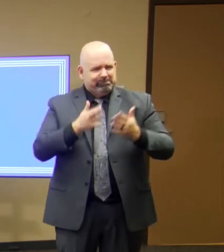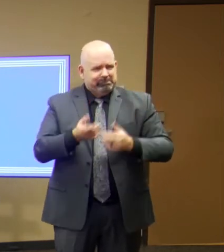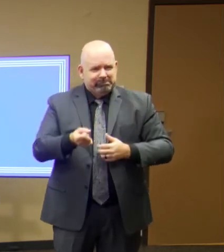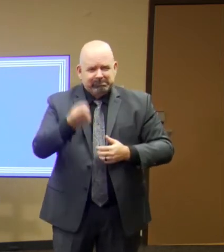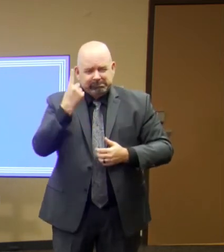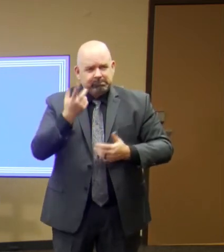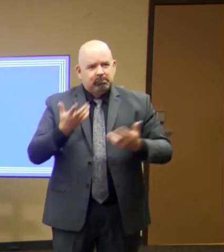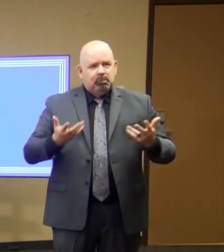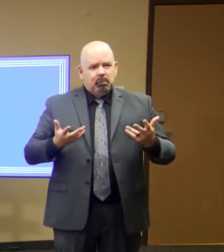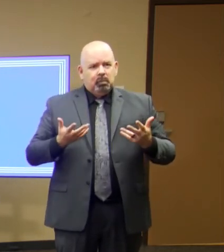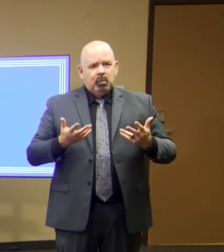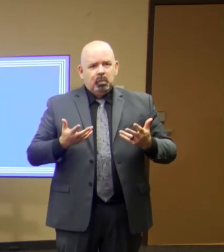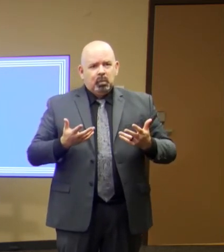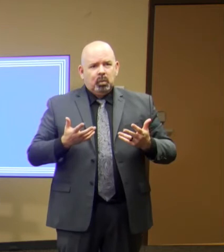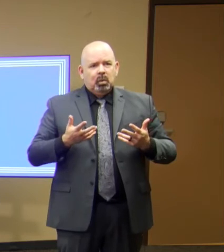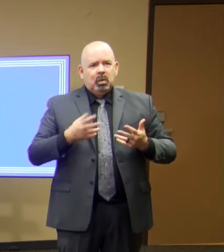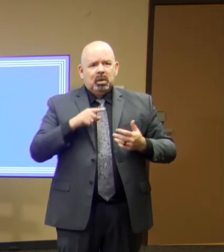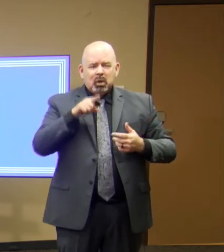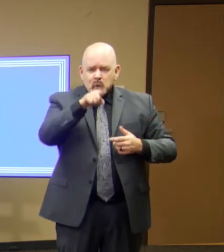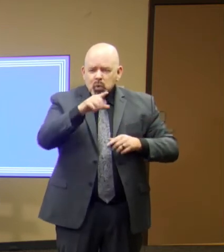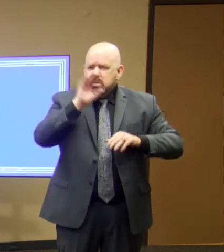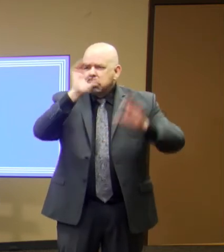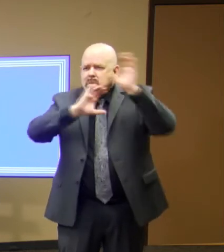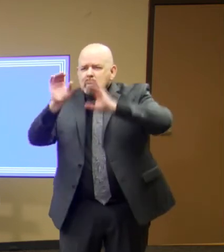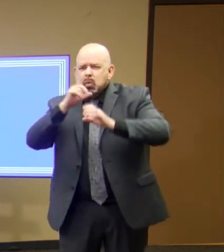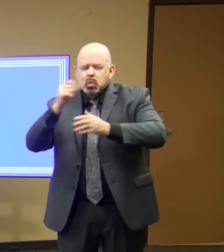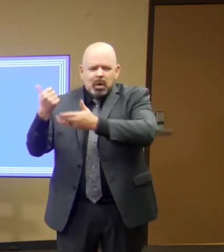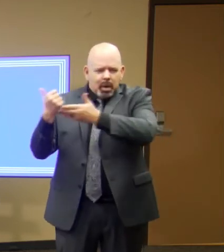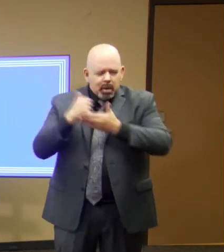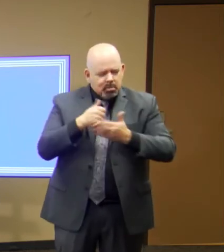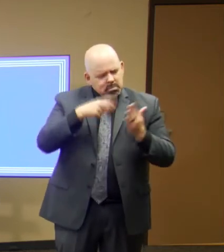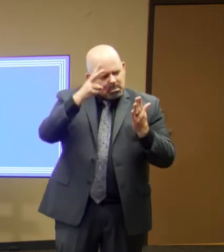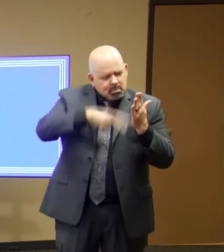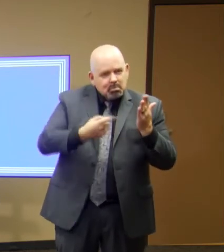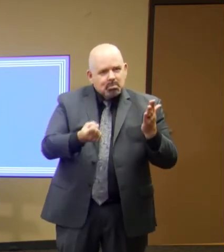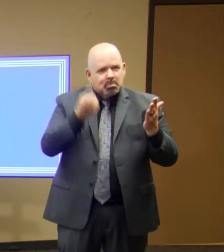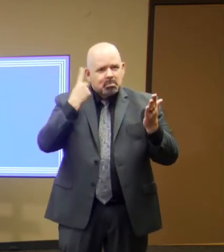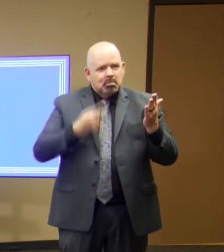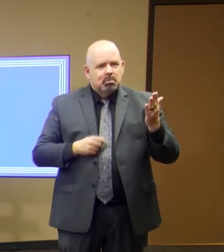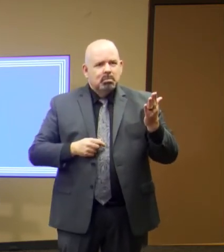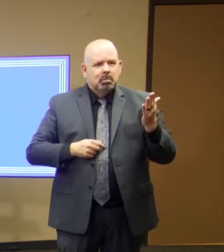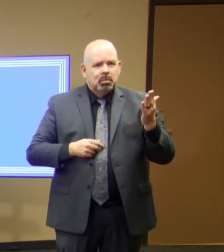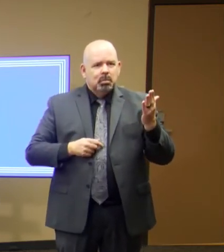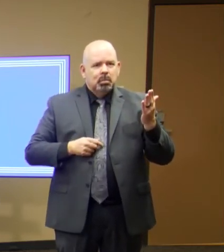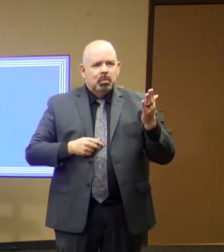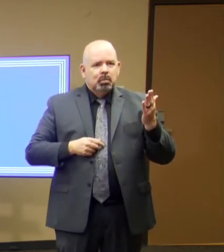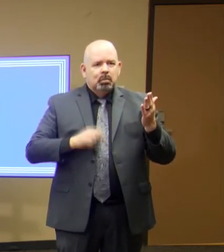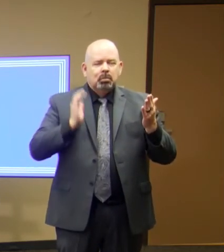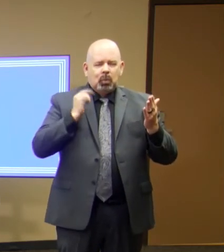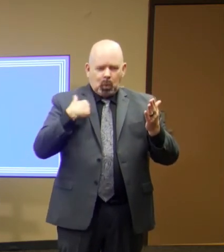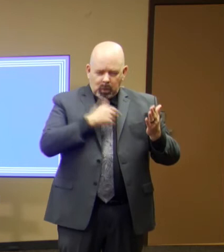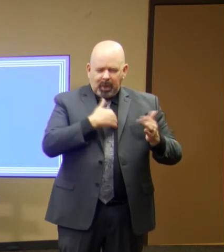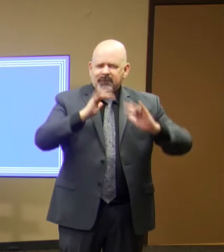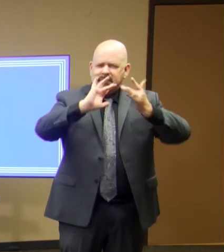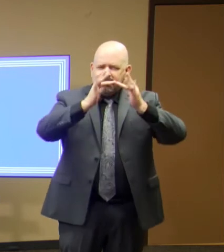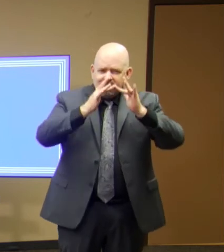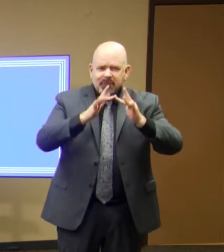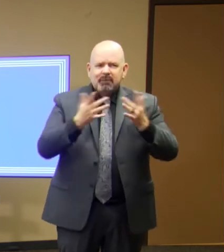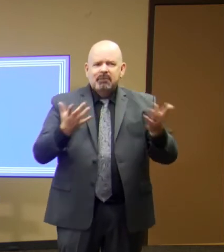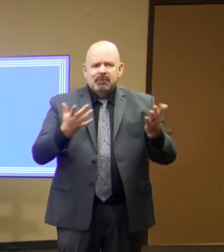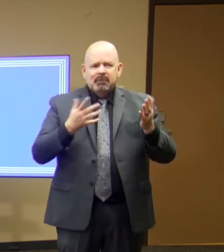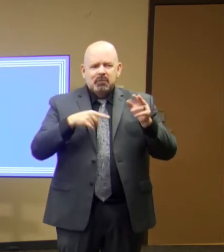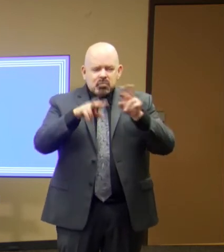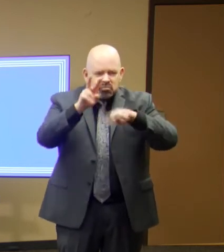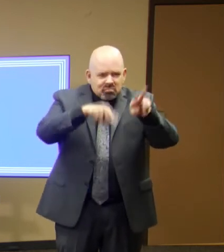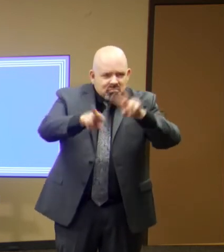are a bunch of pro bono lawyers that will help you with that. But if you just fill out that 3rd page document and show up to the court with your declaration,